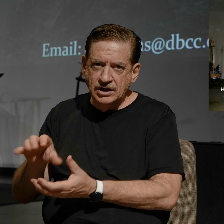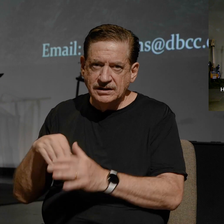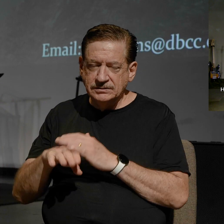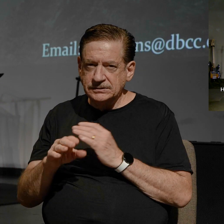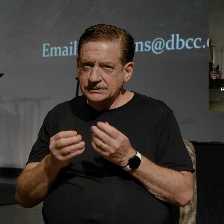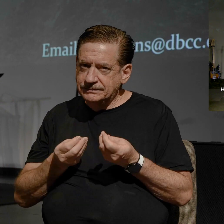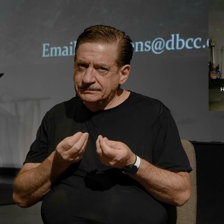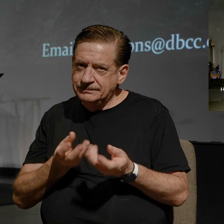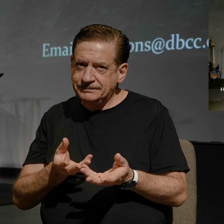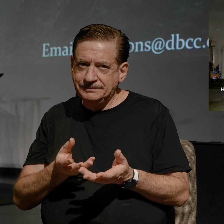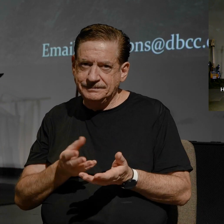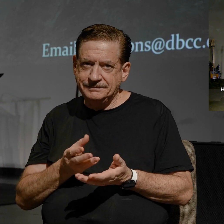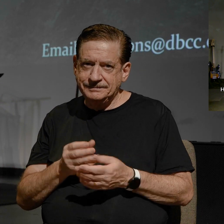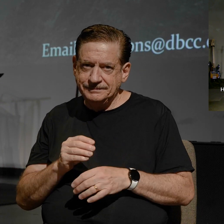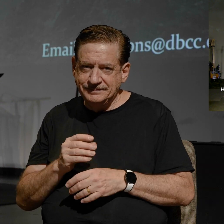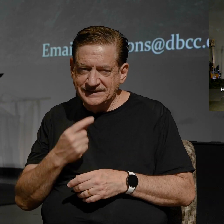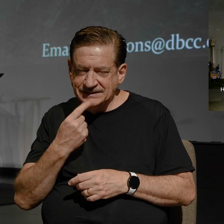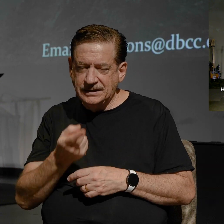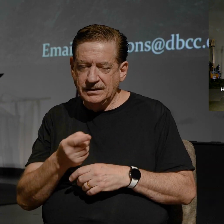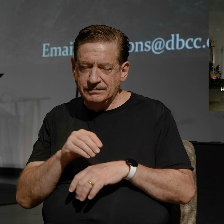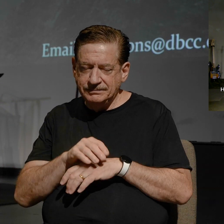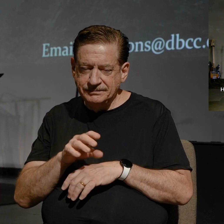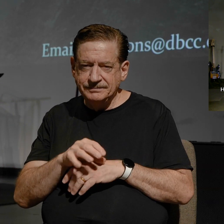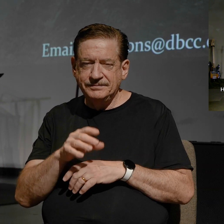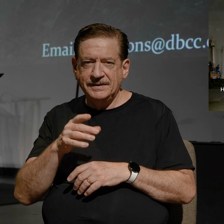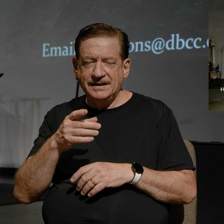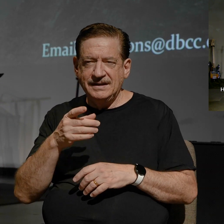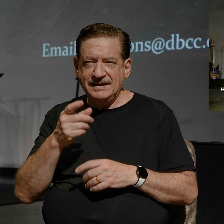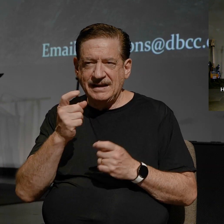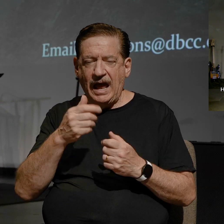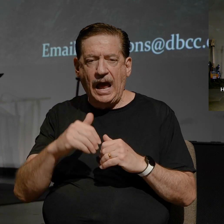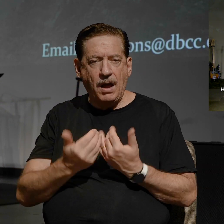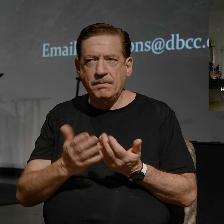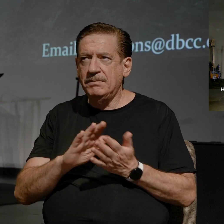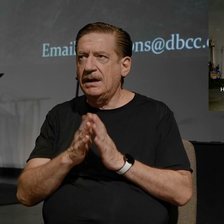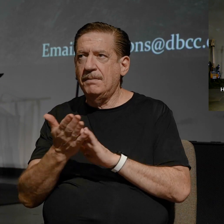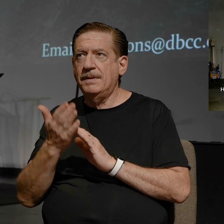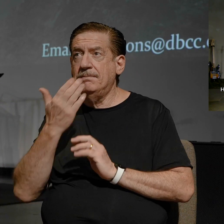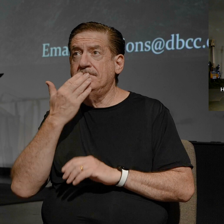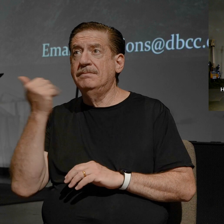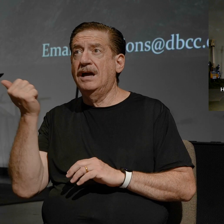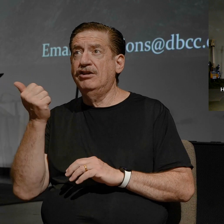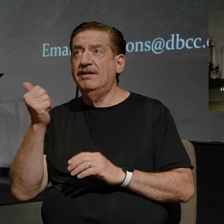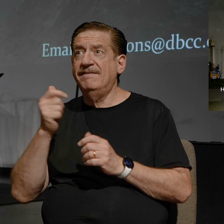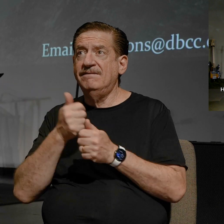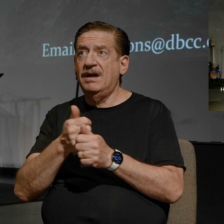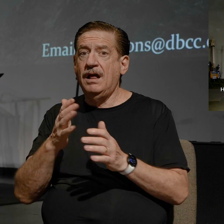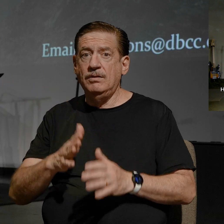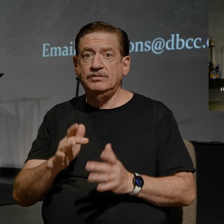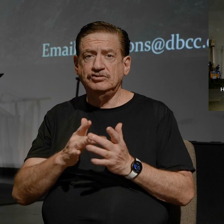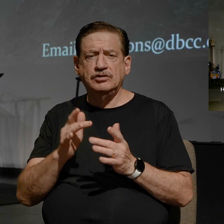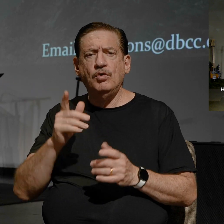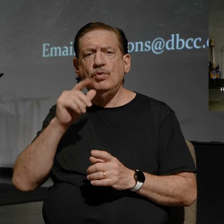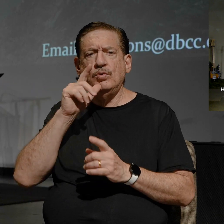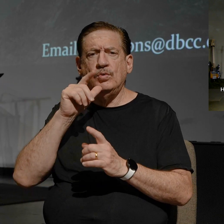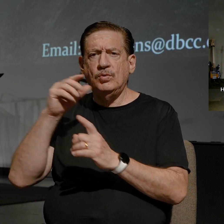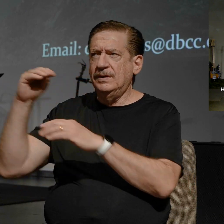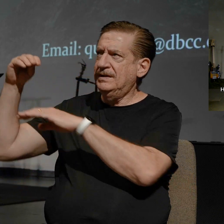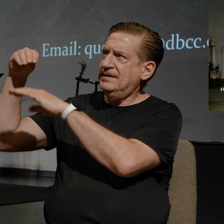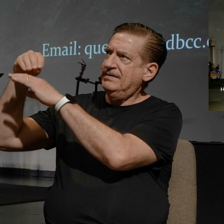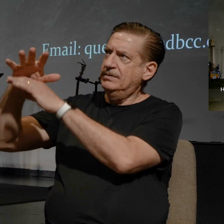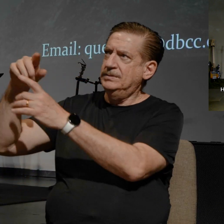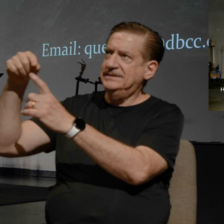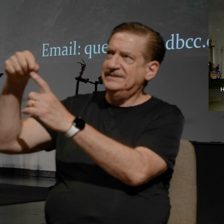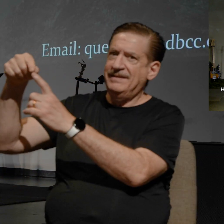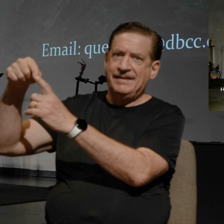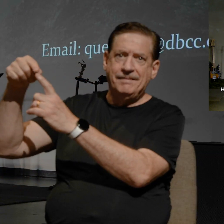to help you become a better follower of Jesus. I wonder who did the same for them. And who did the same for